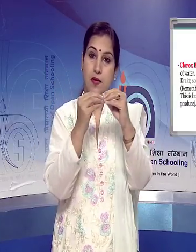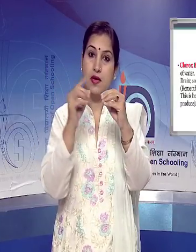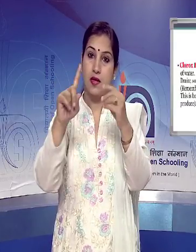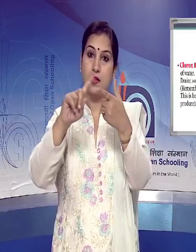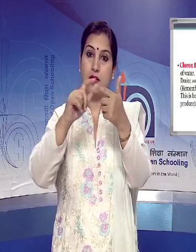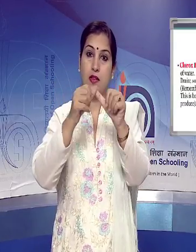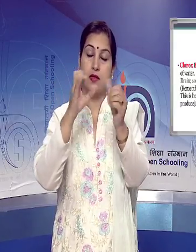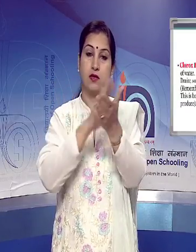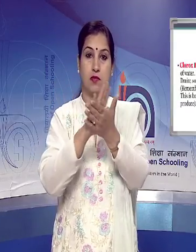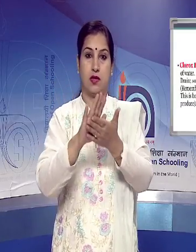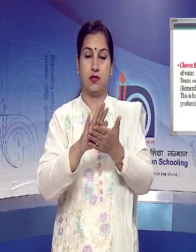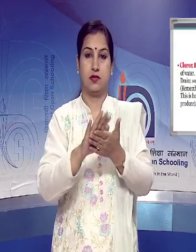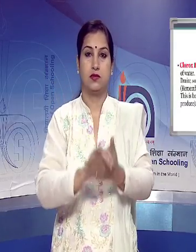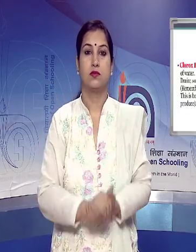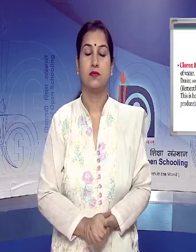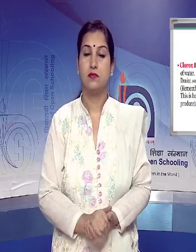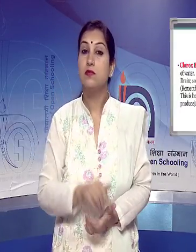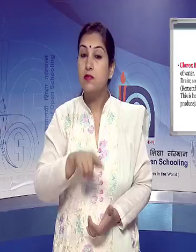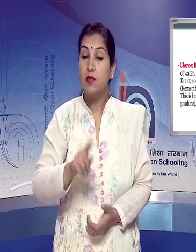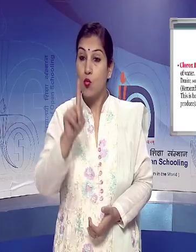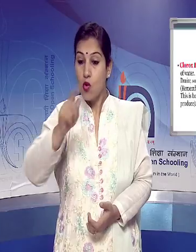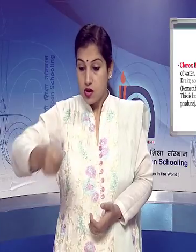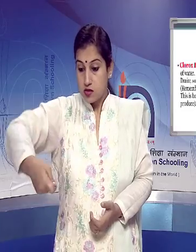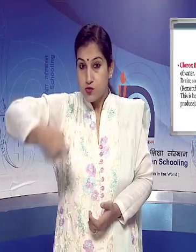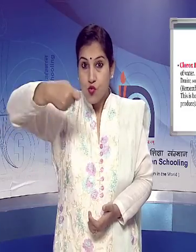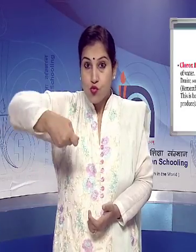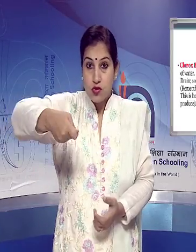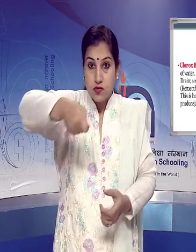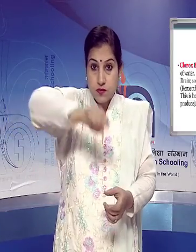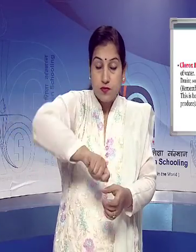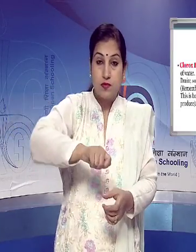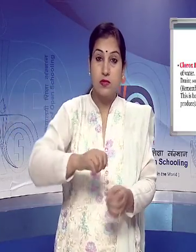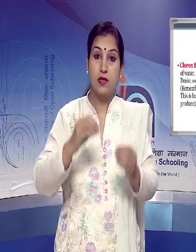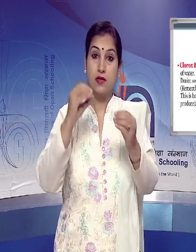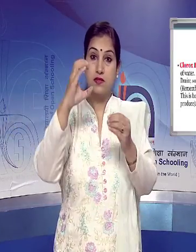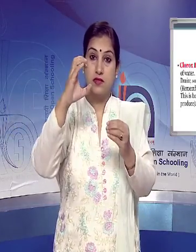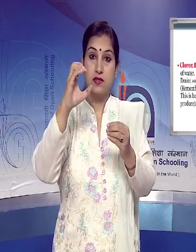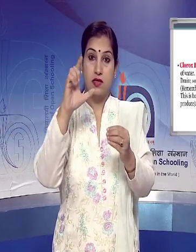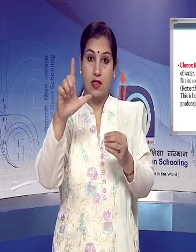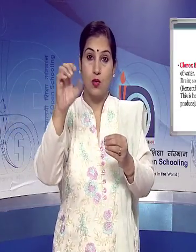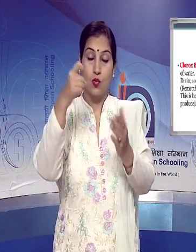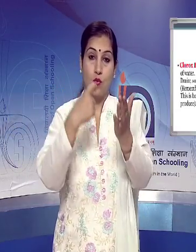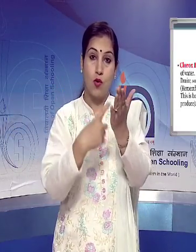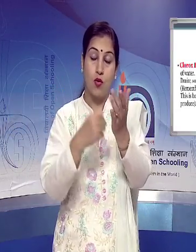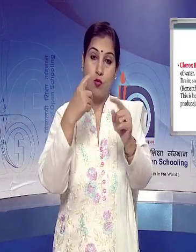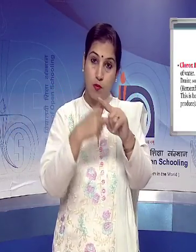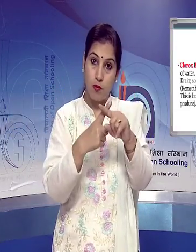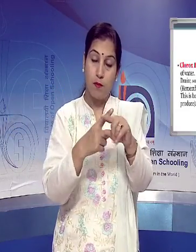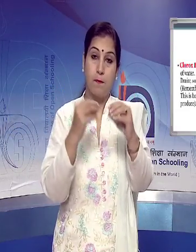For this, use 1 teaspoon Clorox bleach per gallon of water.